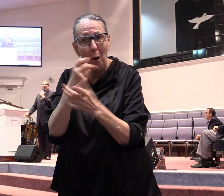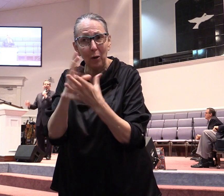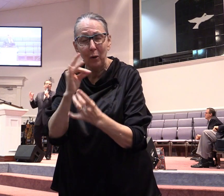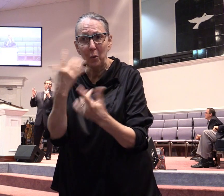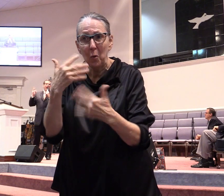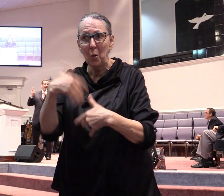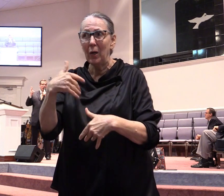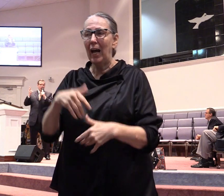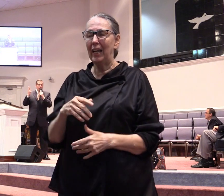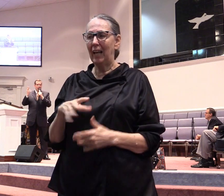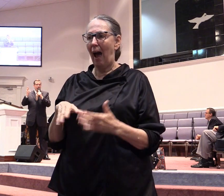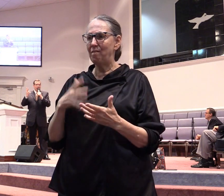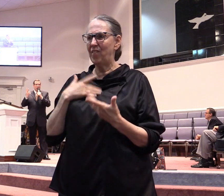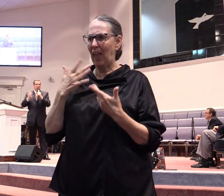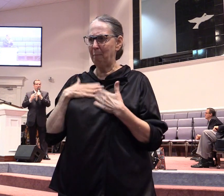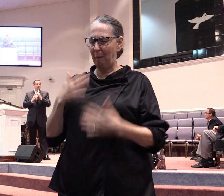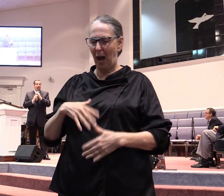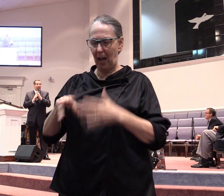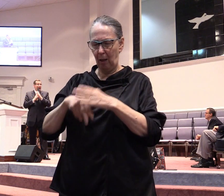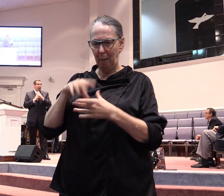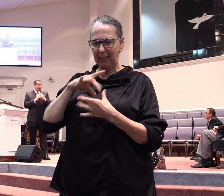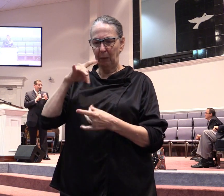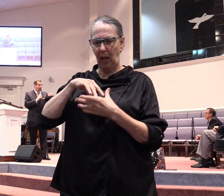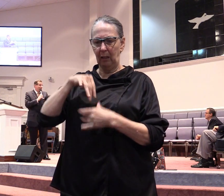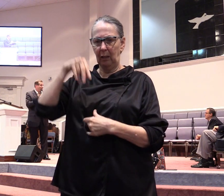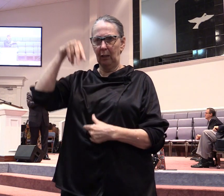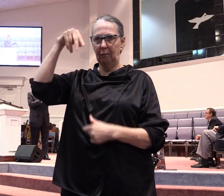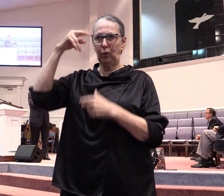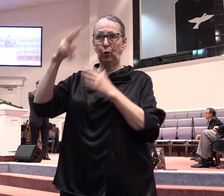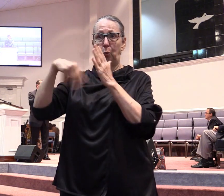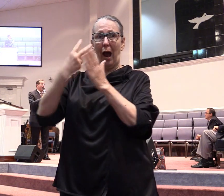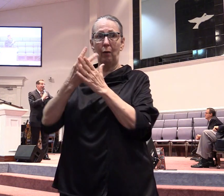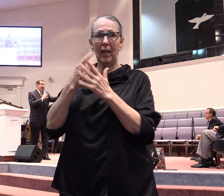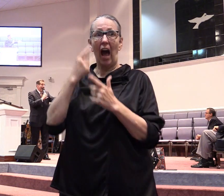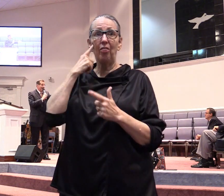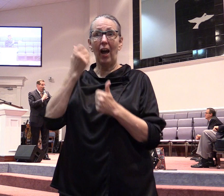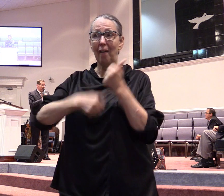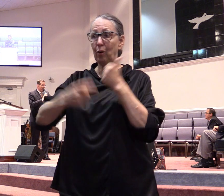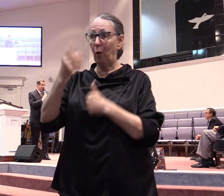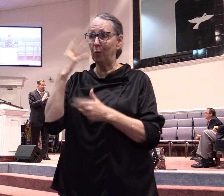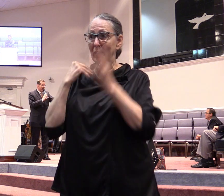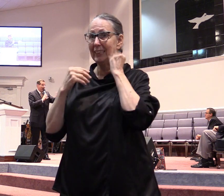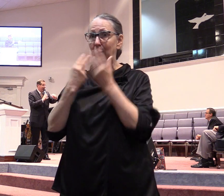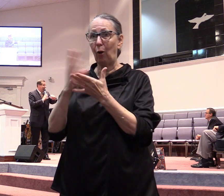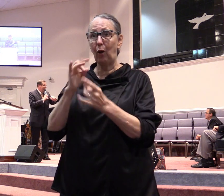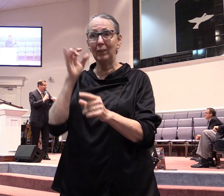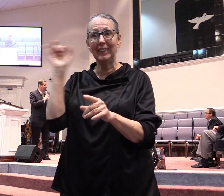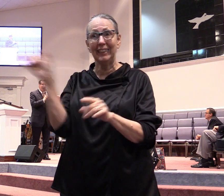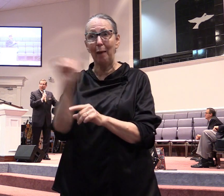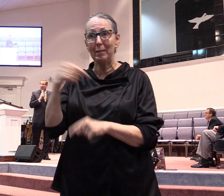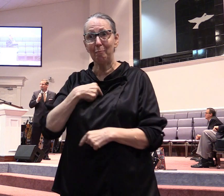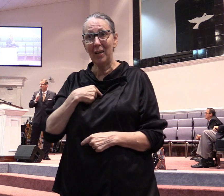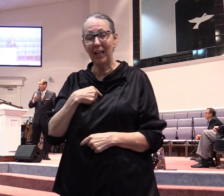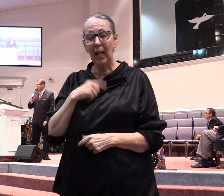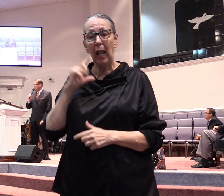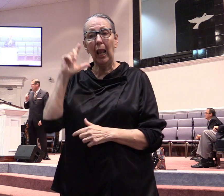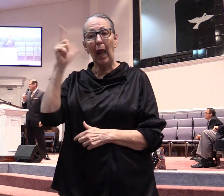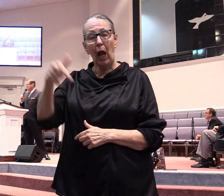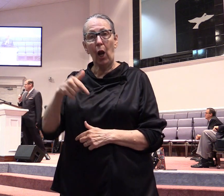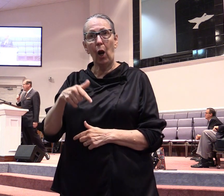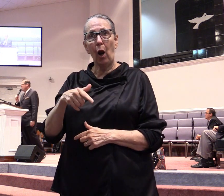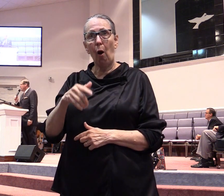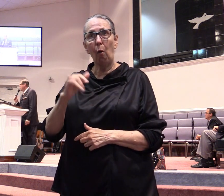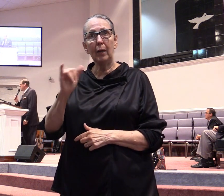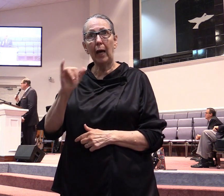I'd had an out-of-the-body experience for 2 solid hours, Brother Arnold. I thought everybody got the Holy Ghost that way. It was later I found out